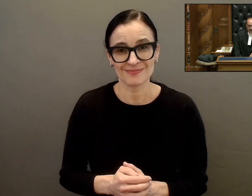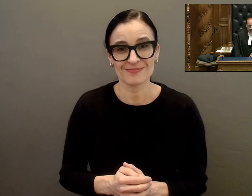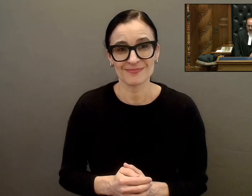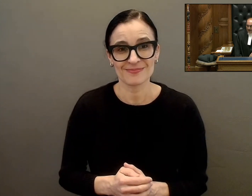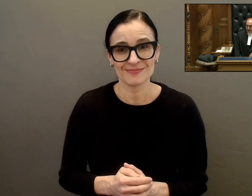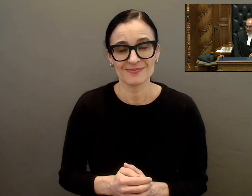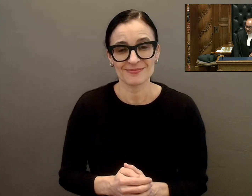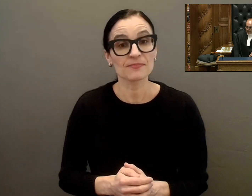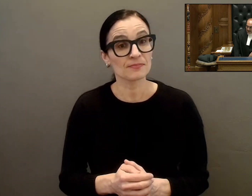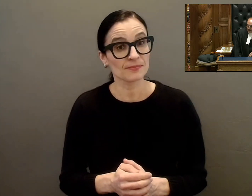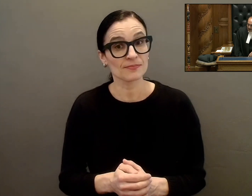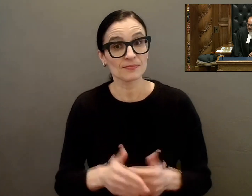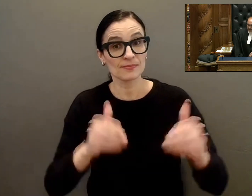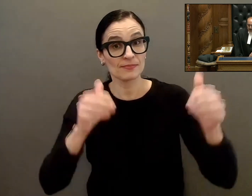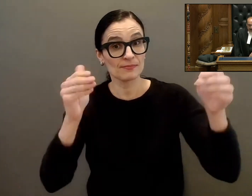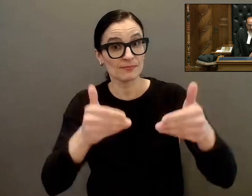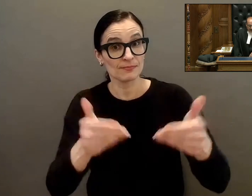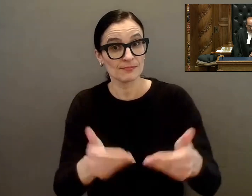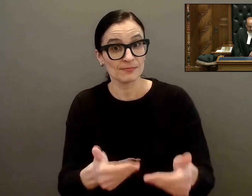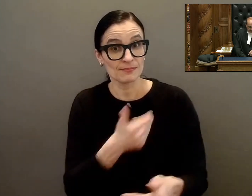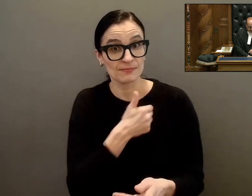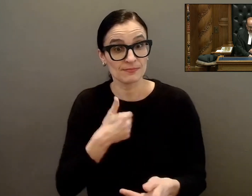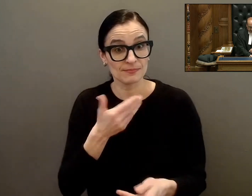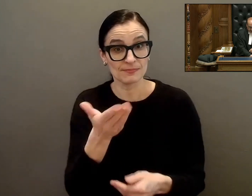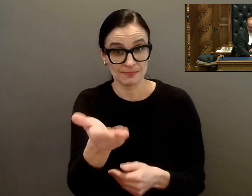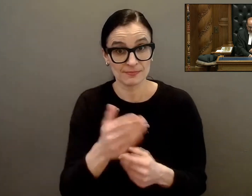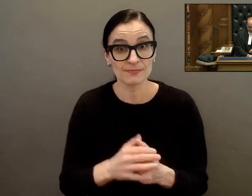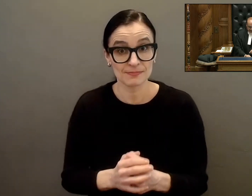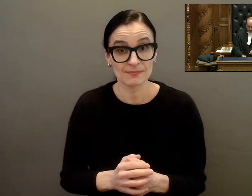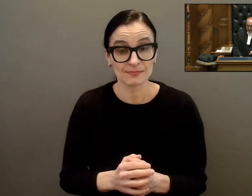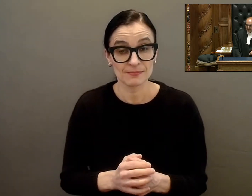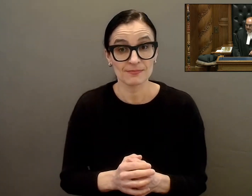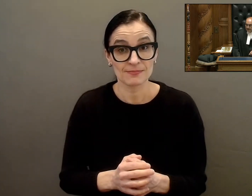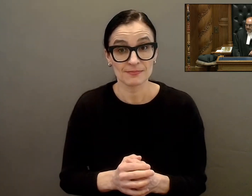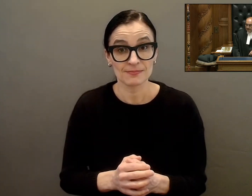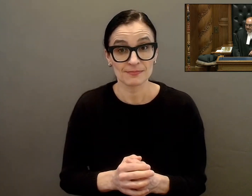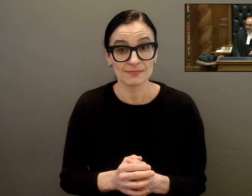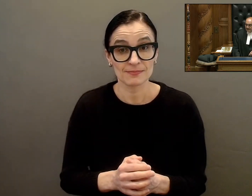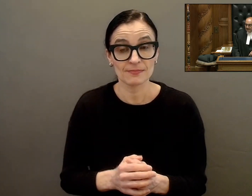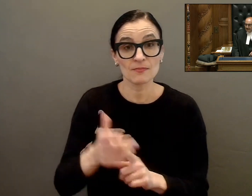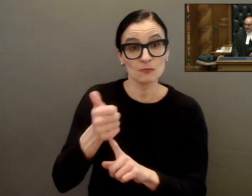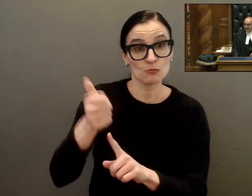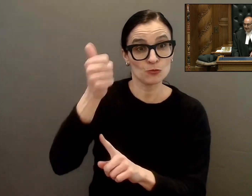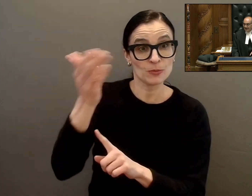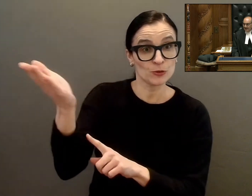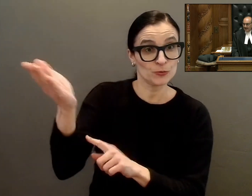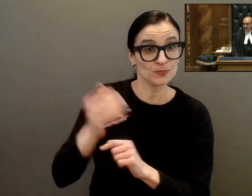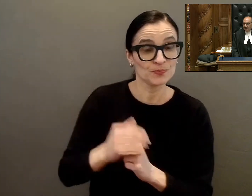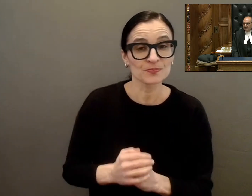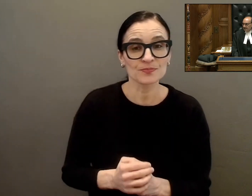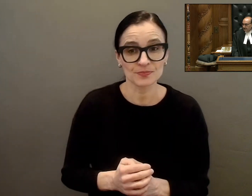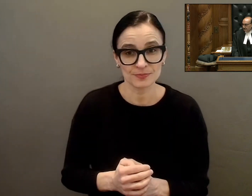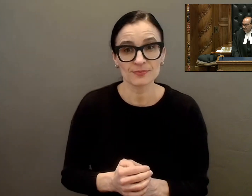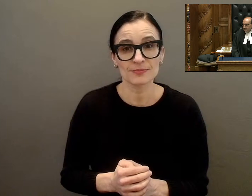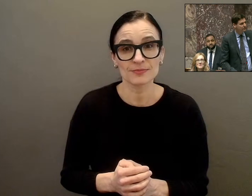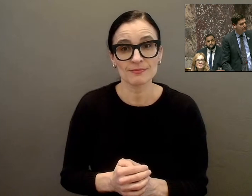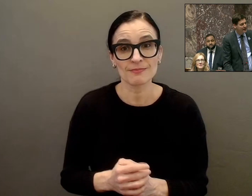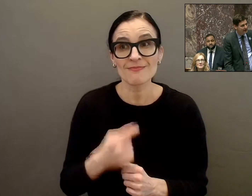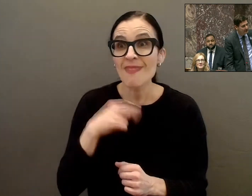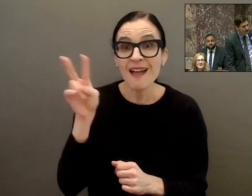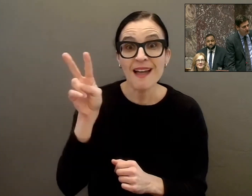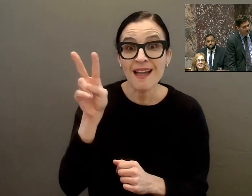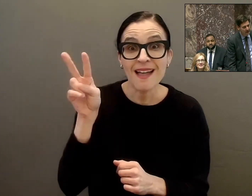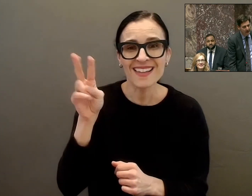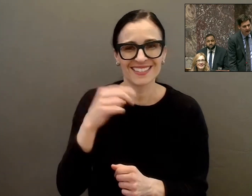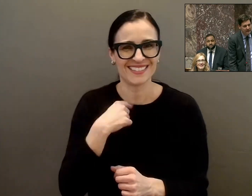Introductions by members. Premier. Up in the gallery, I saw my old friend Sue Hamill, who represented Surrey Green Timbers for